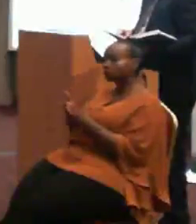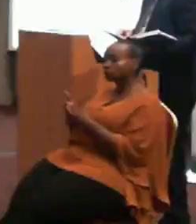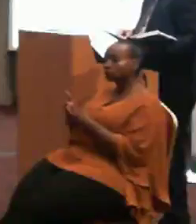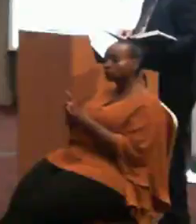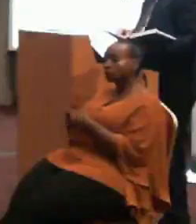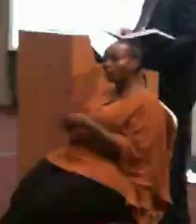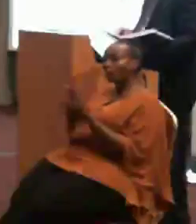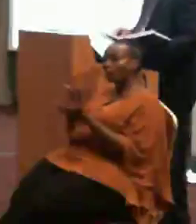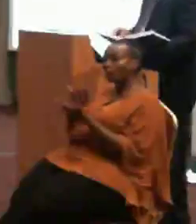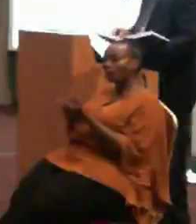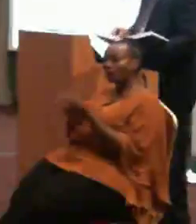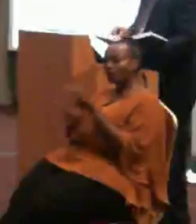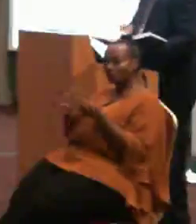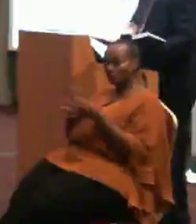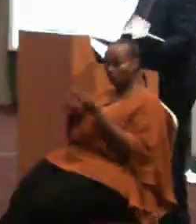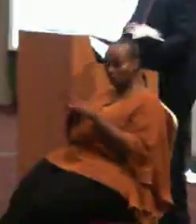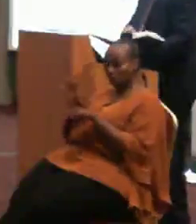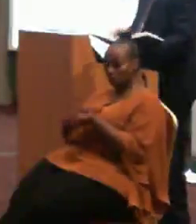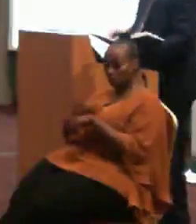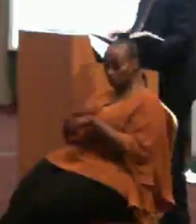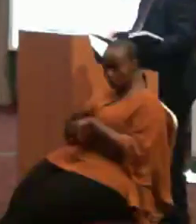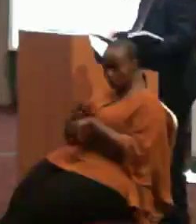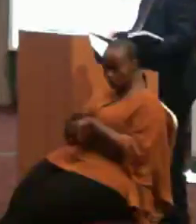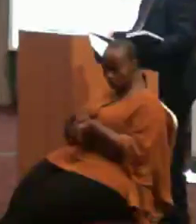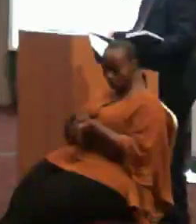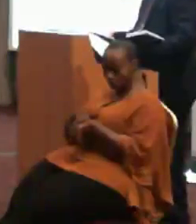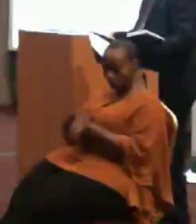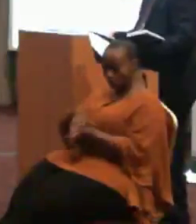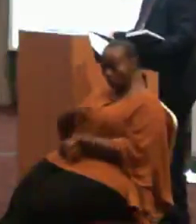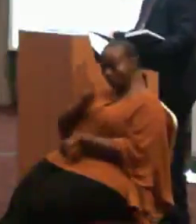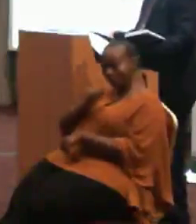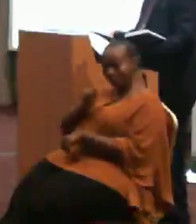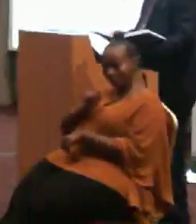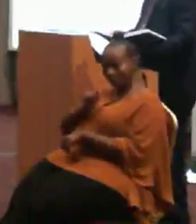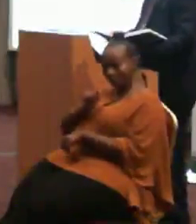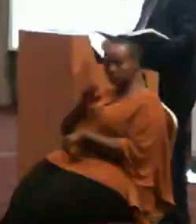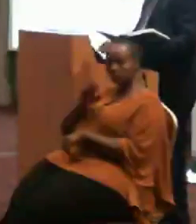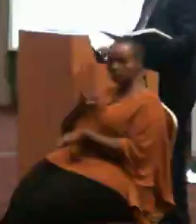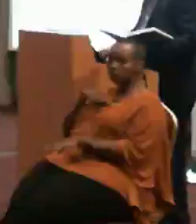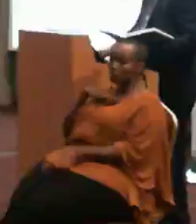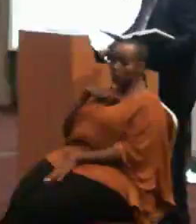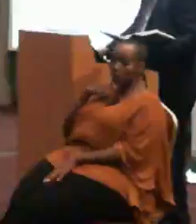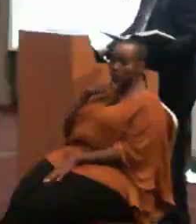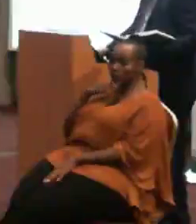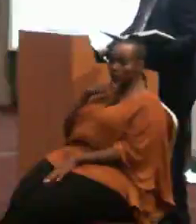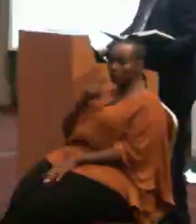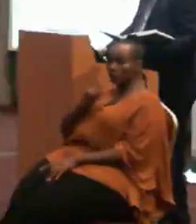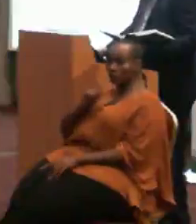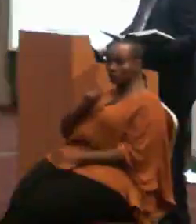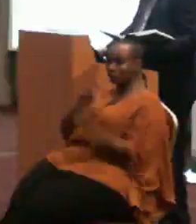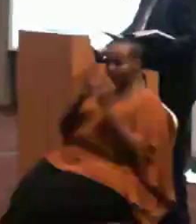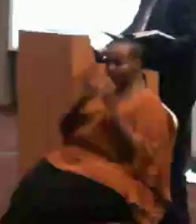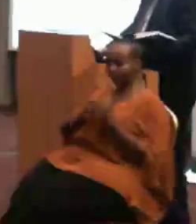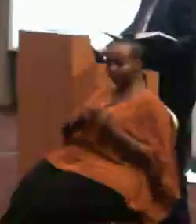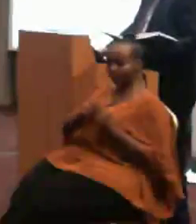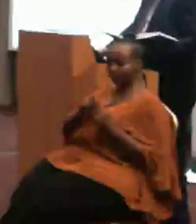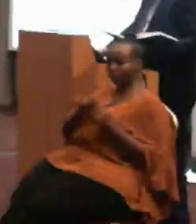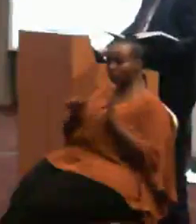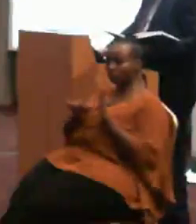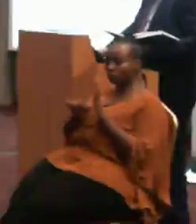point, that the tariffs are not adequate. I think it is quite critical that we